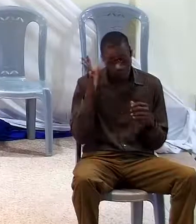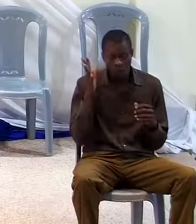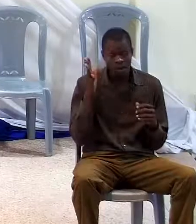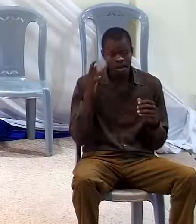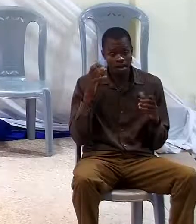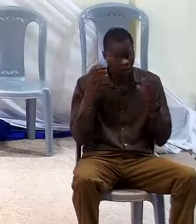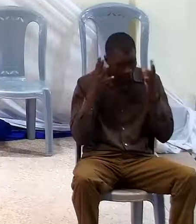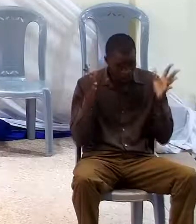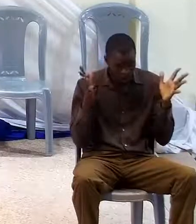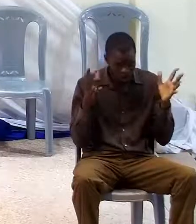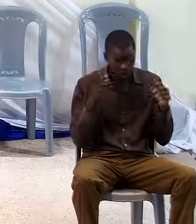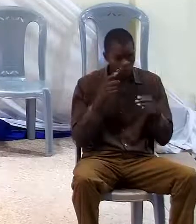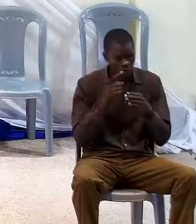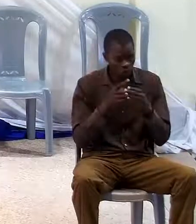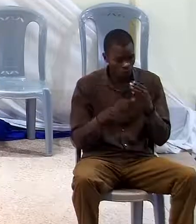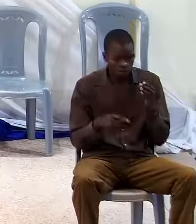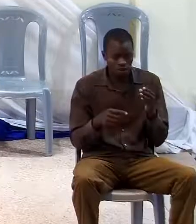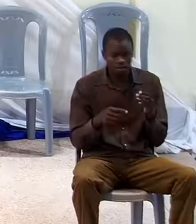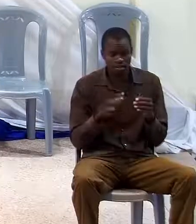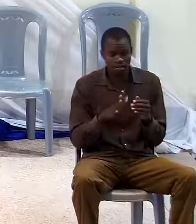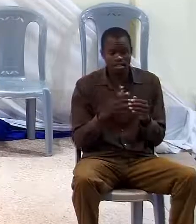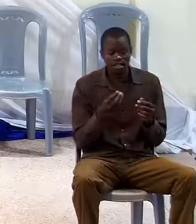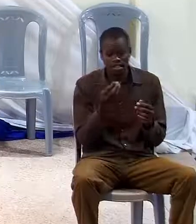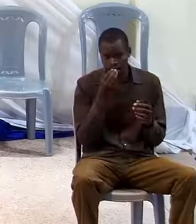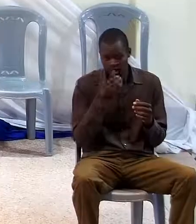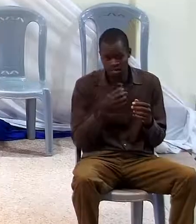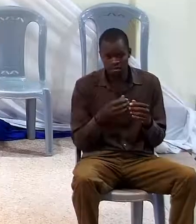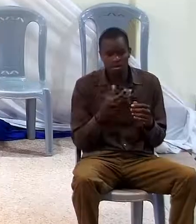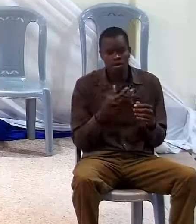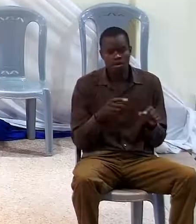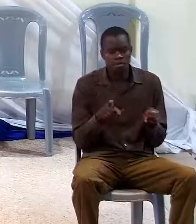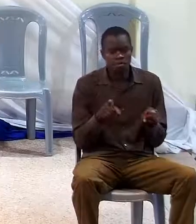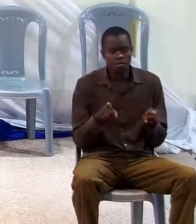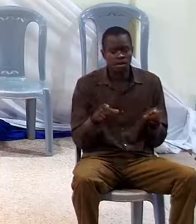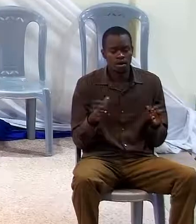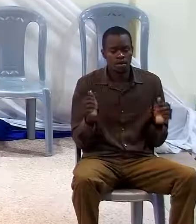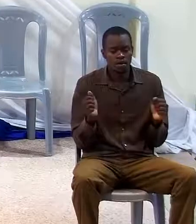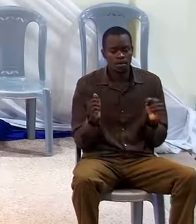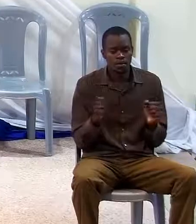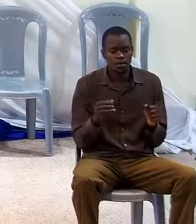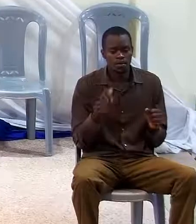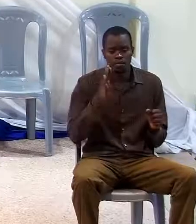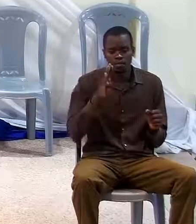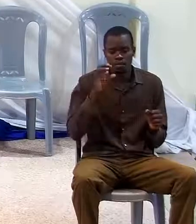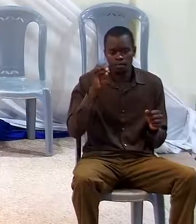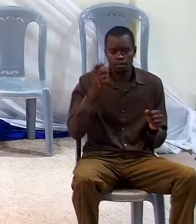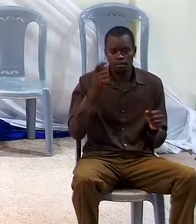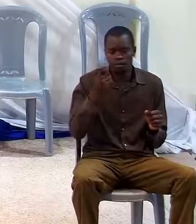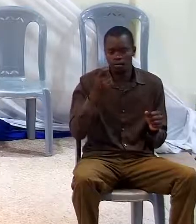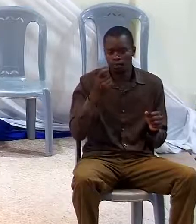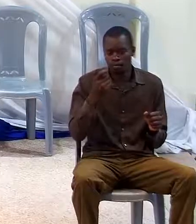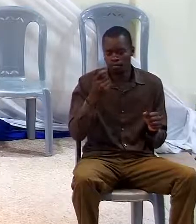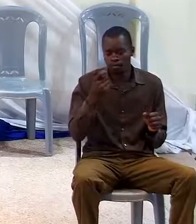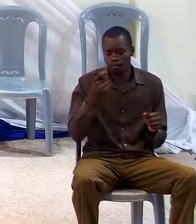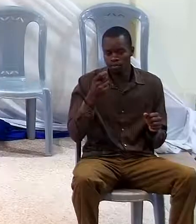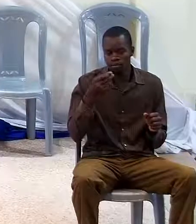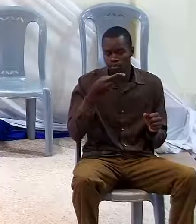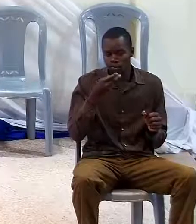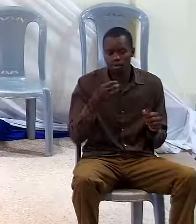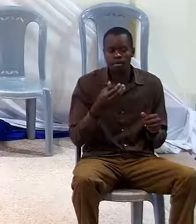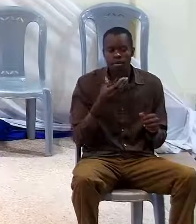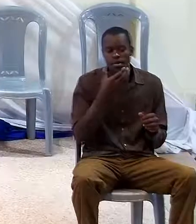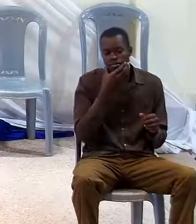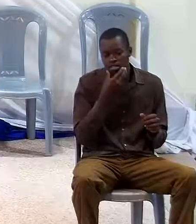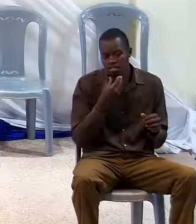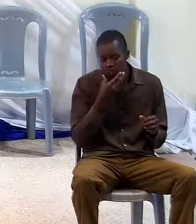both men and women, and of late even children. Children nowadays, they don't want to be